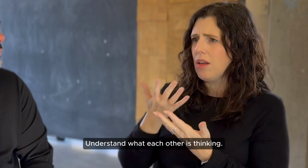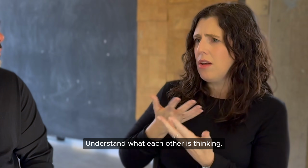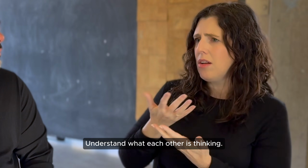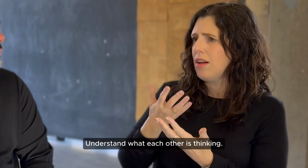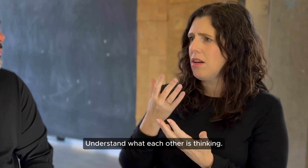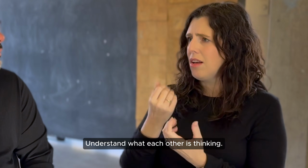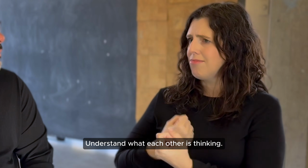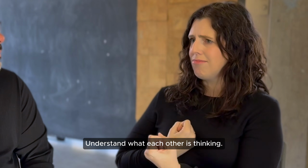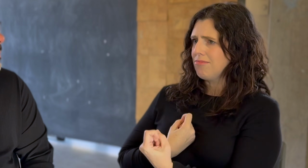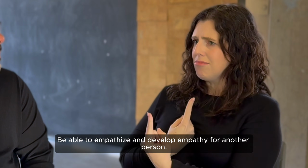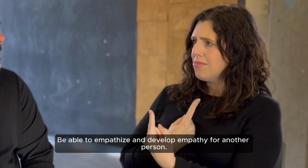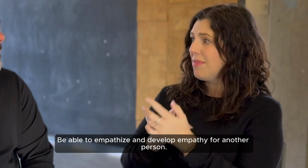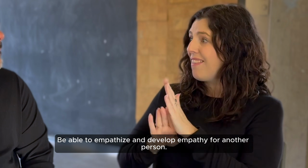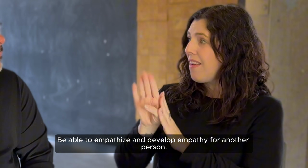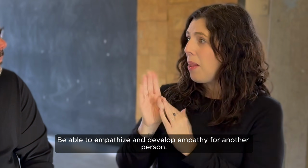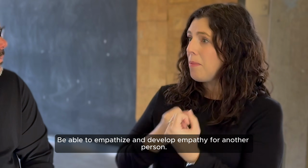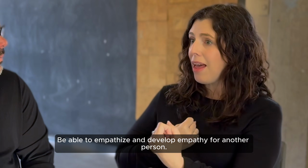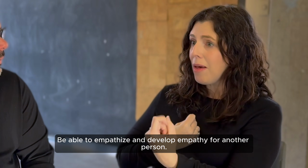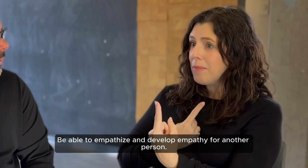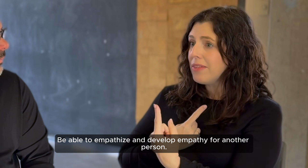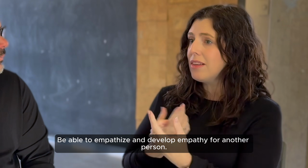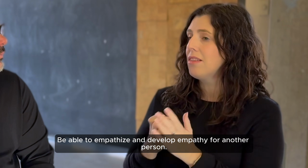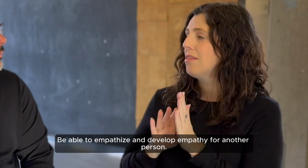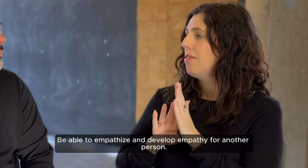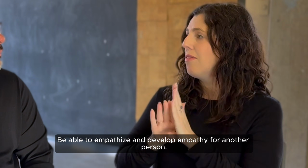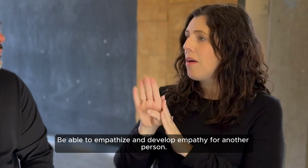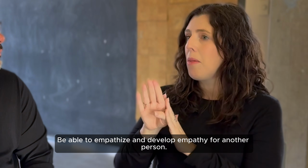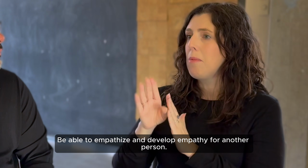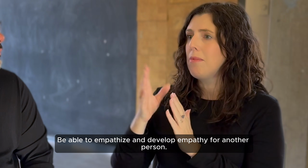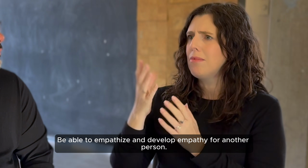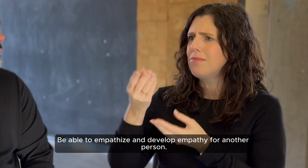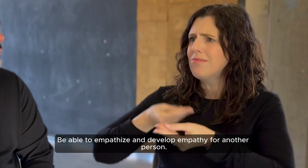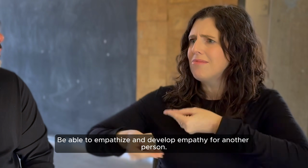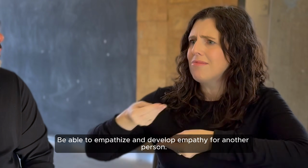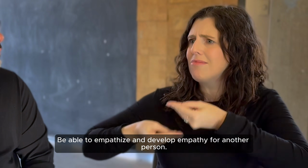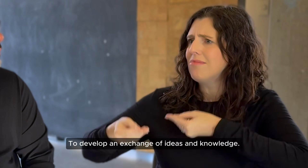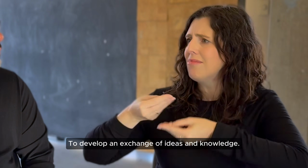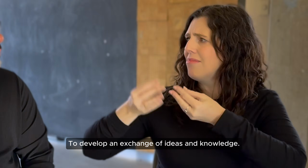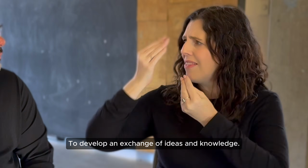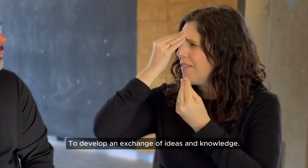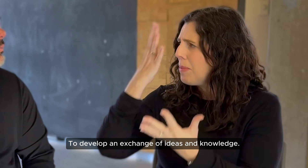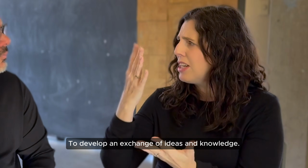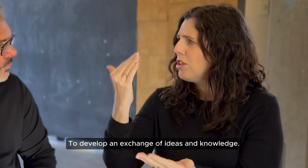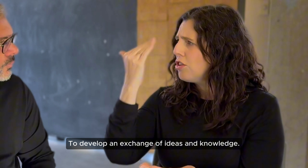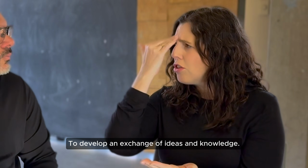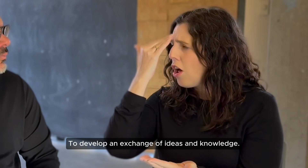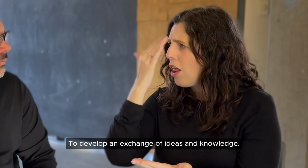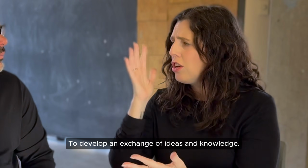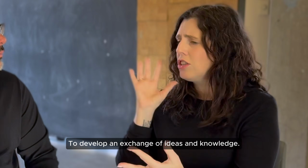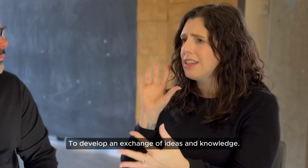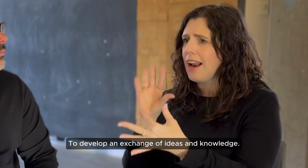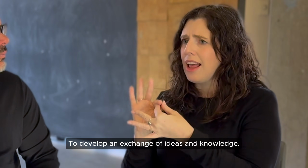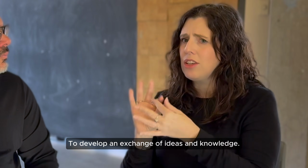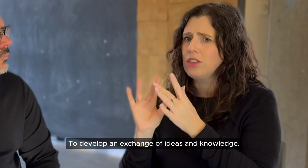is thinking, be able to empathize, to develop empathy for another, to develop an exchange of ideas and knowledge